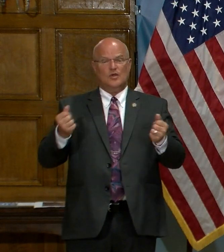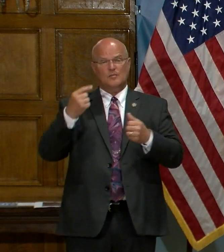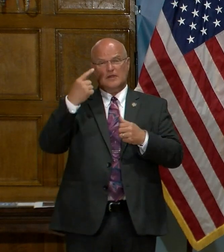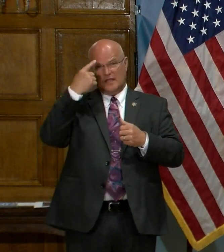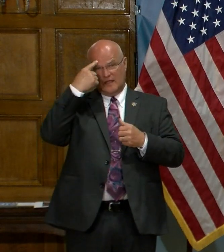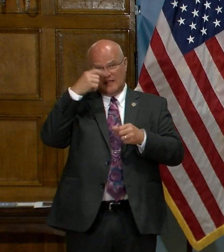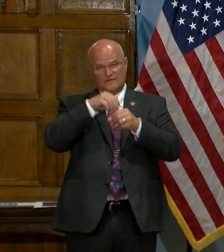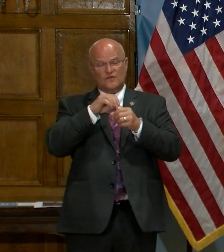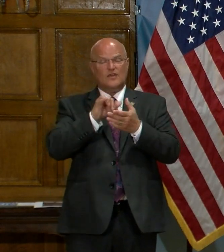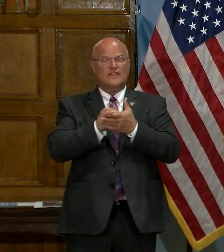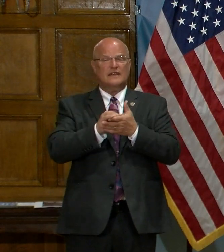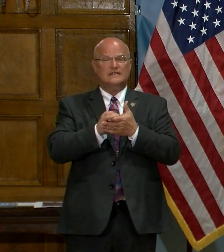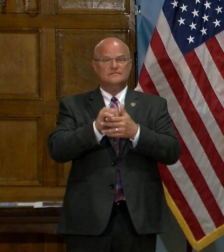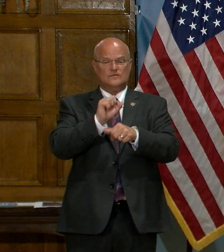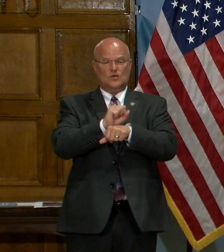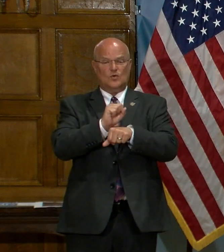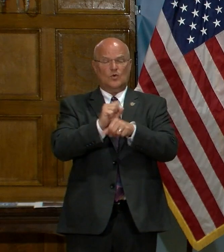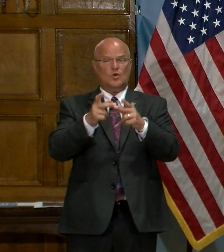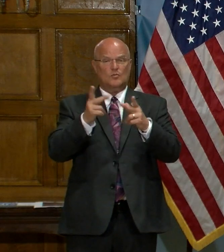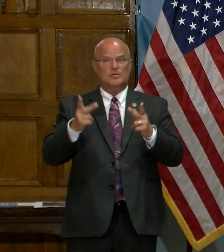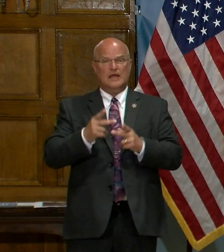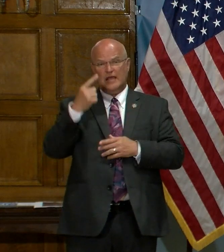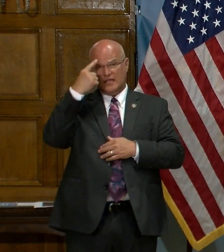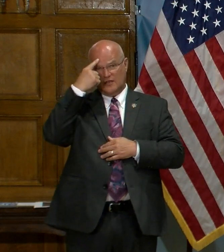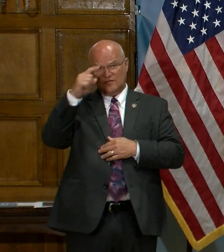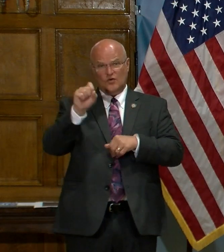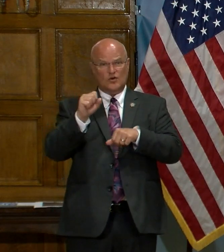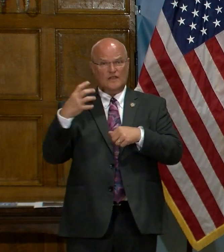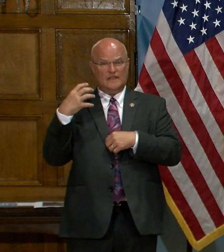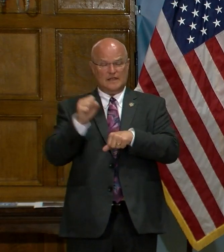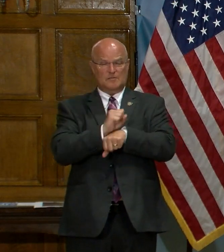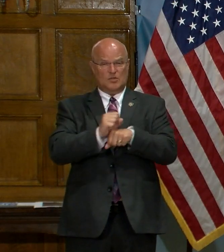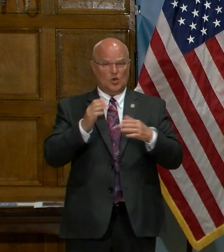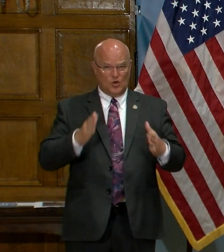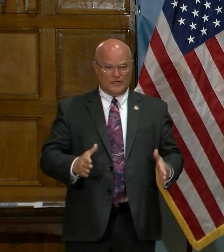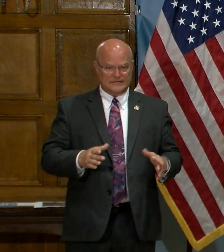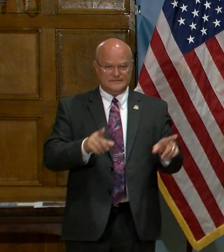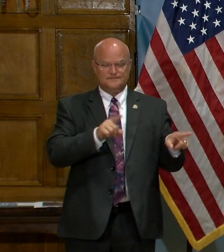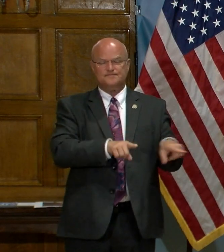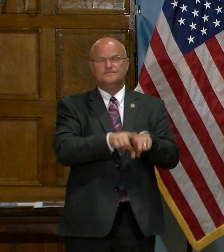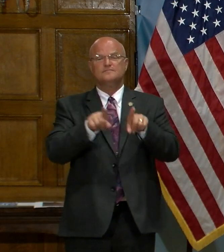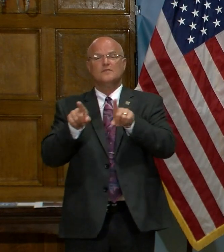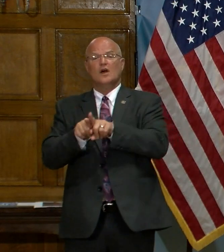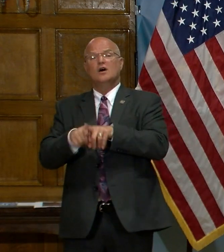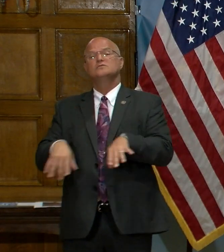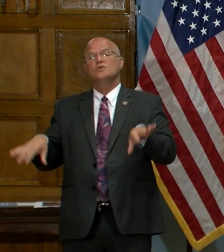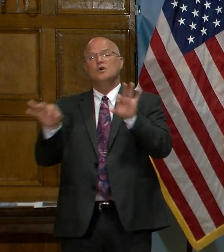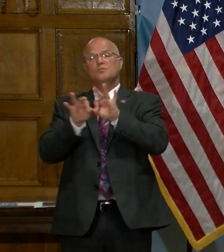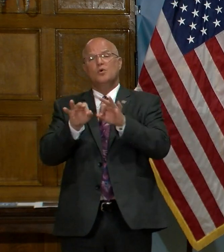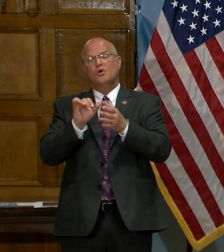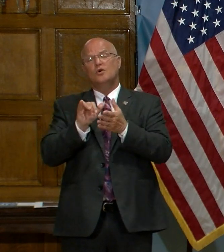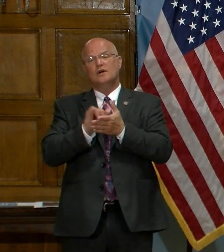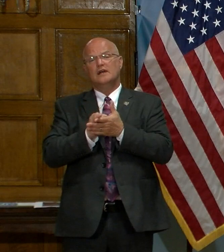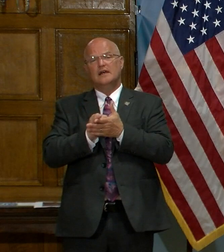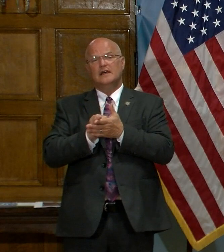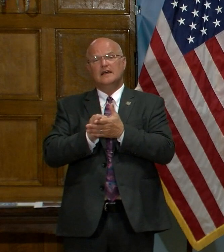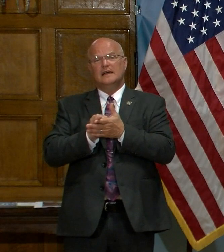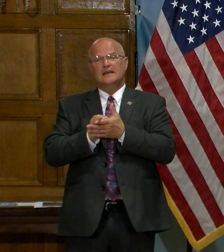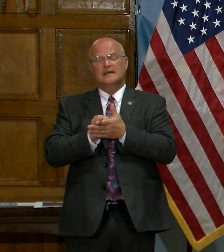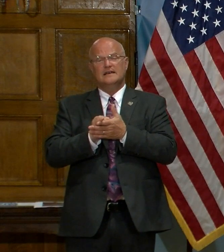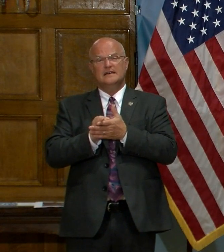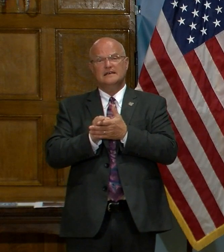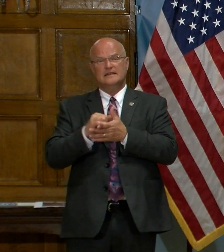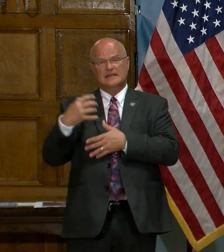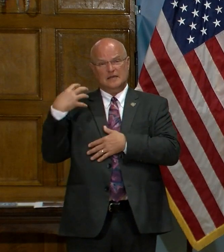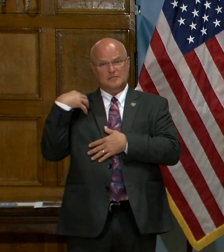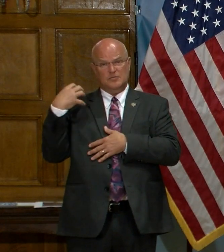remedy in the workplace for the employees. It's also very, very important that